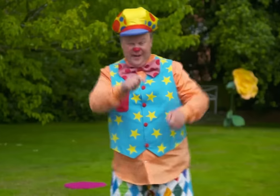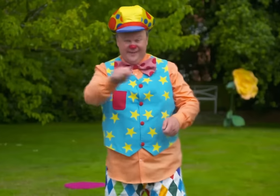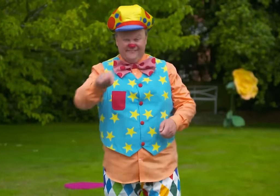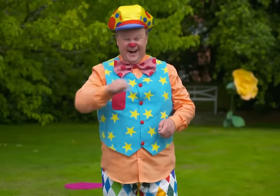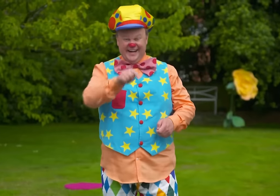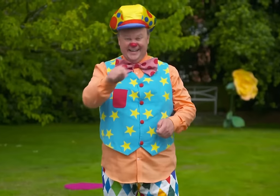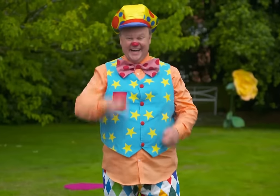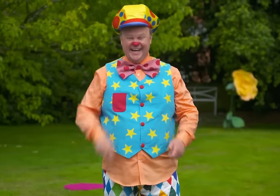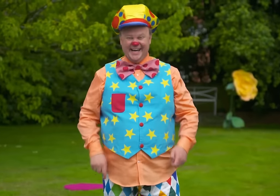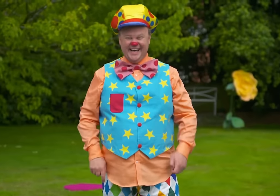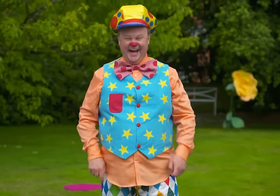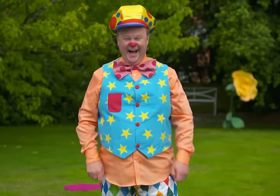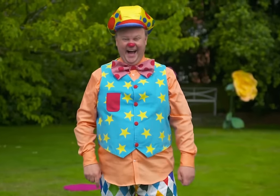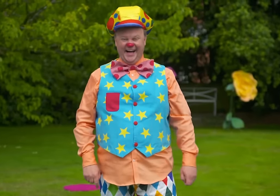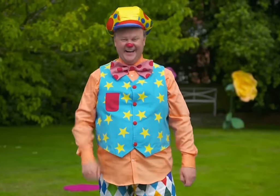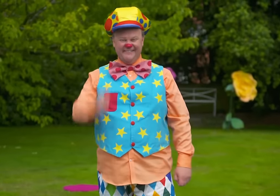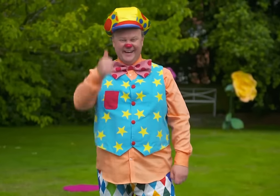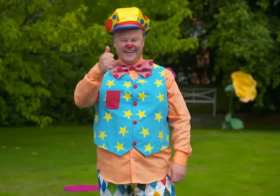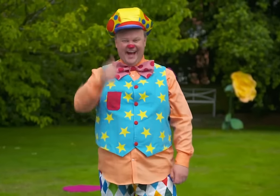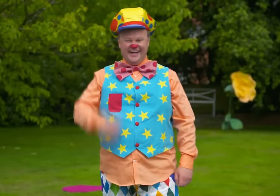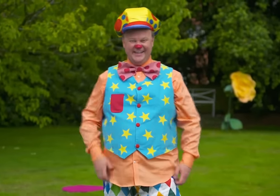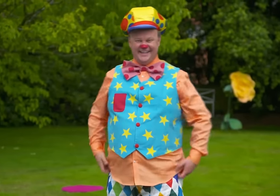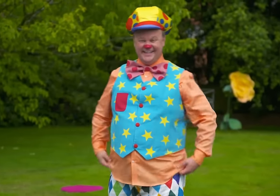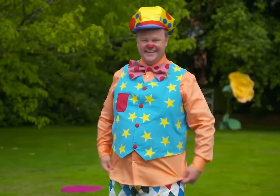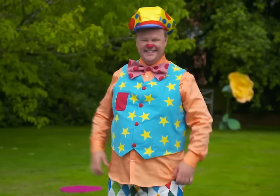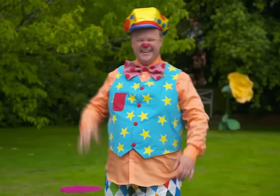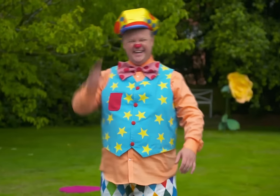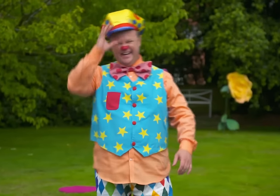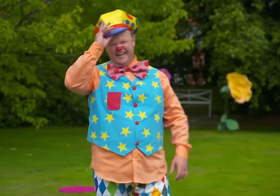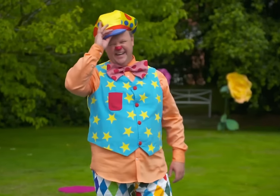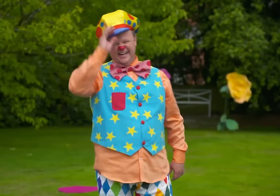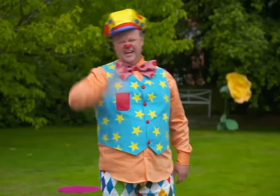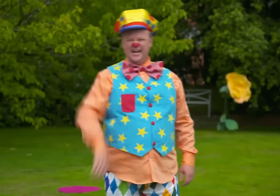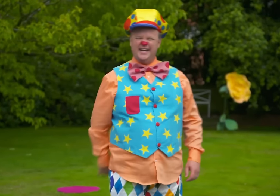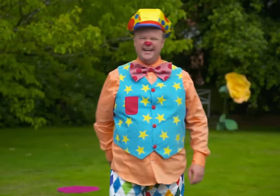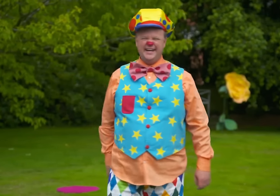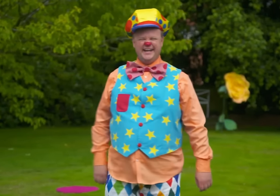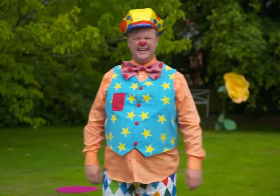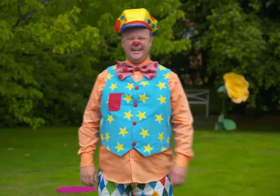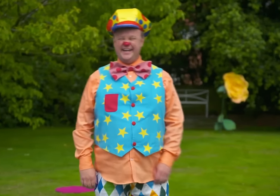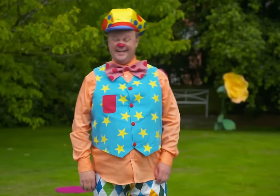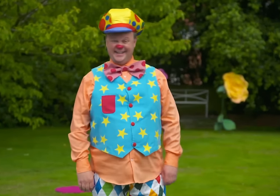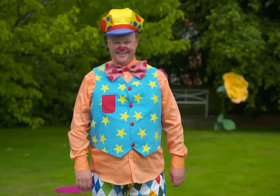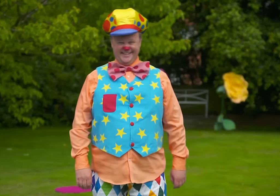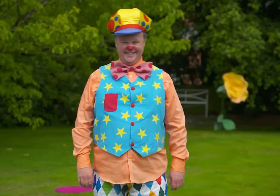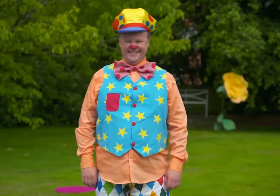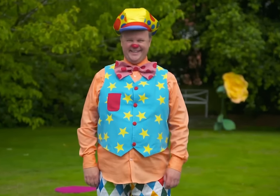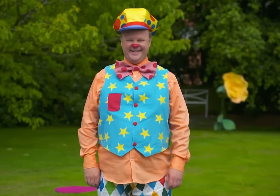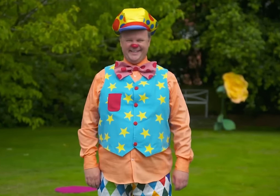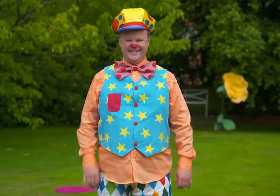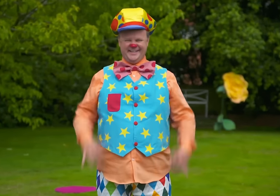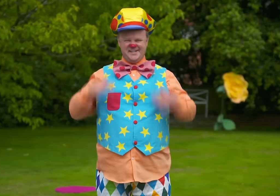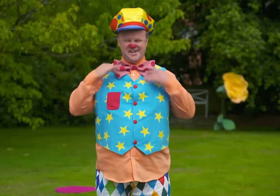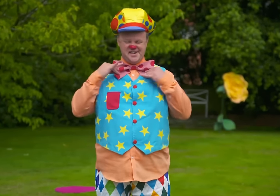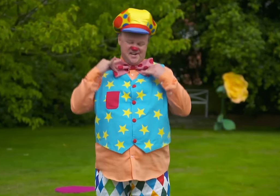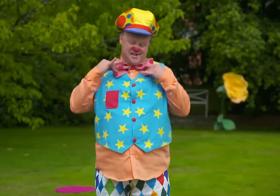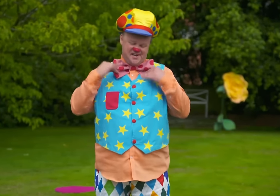in one. Well done. Thank you, Mr. Tumble. We think you're a golfing